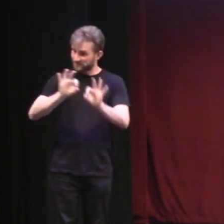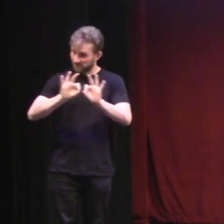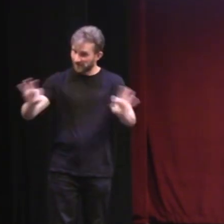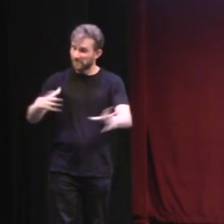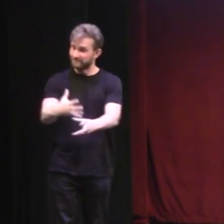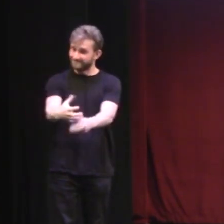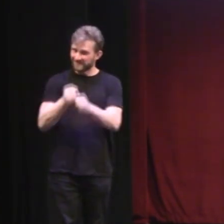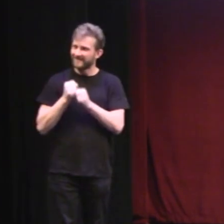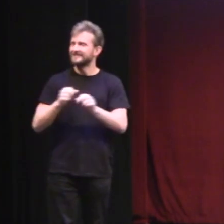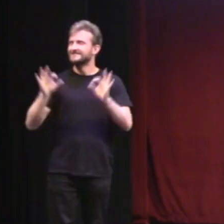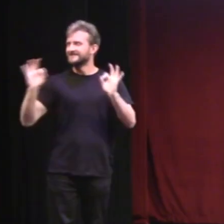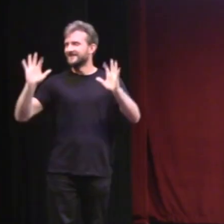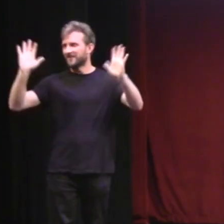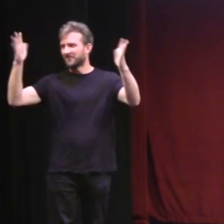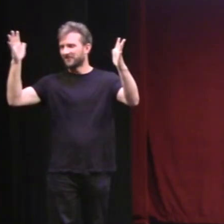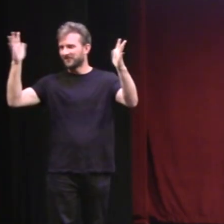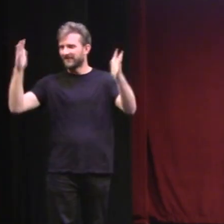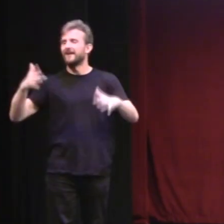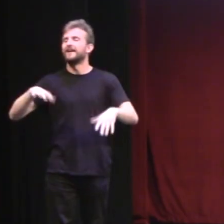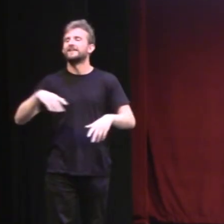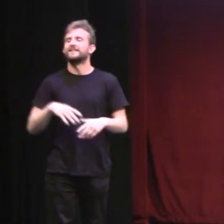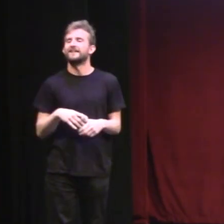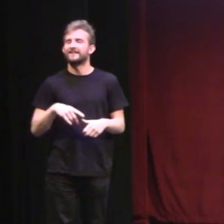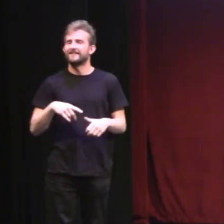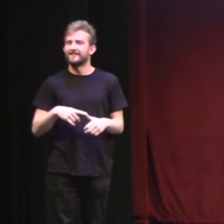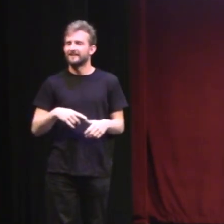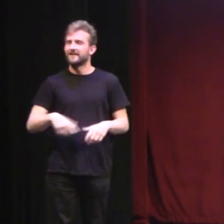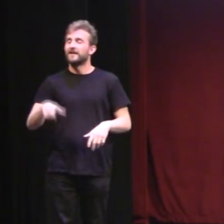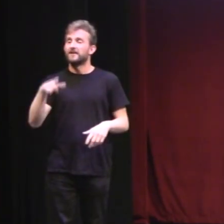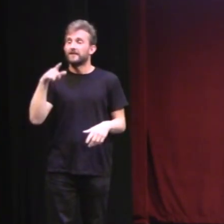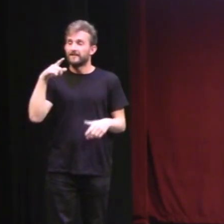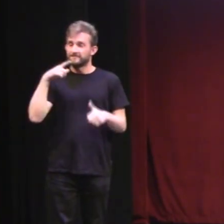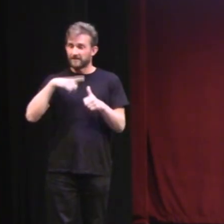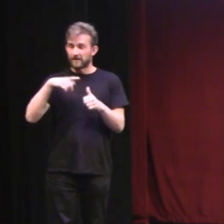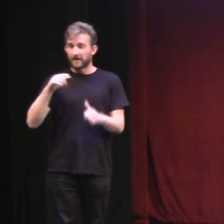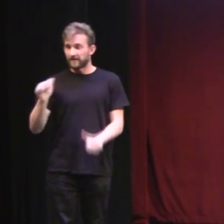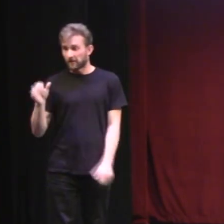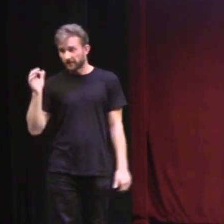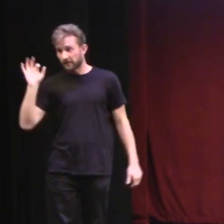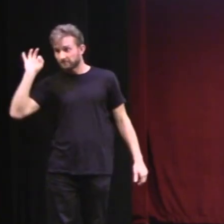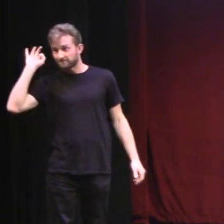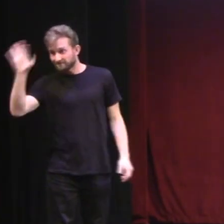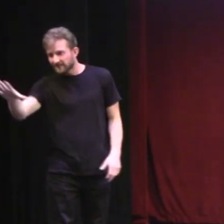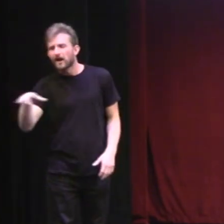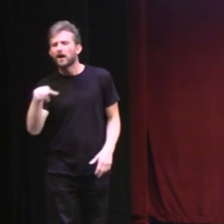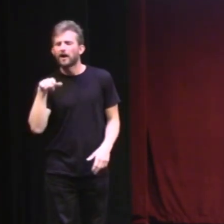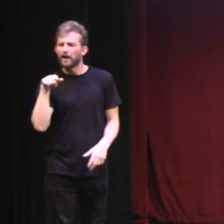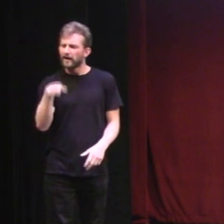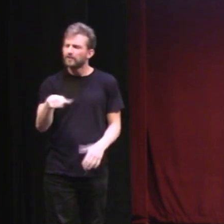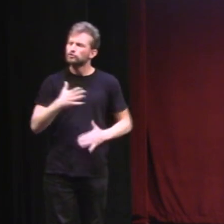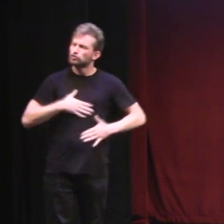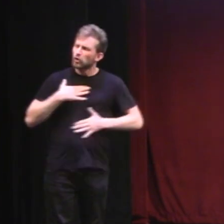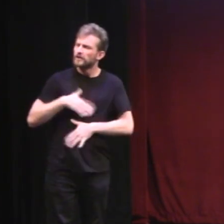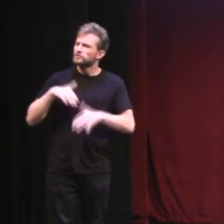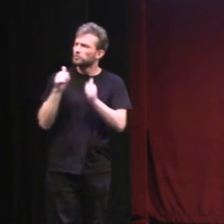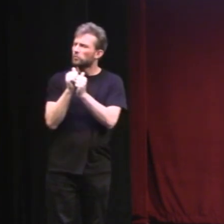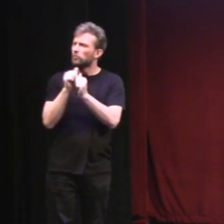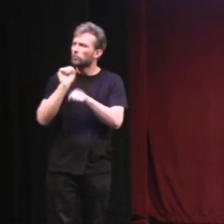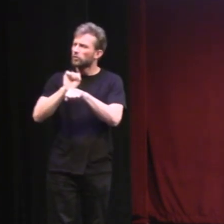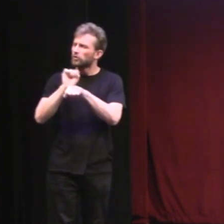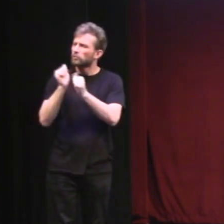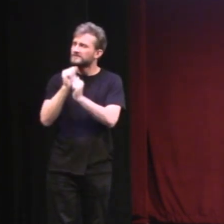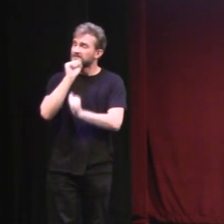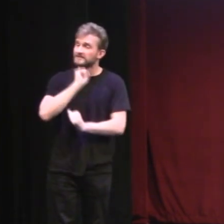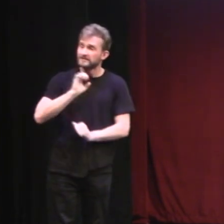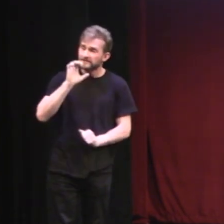time. He loves working with the elderly, and he struggles with independent living skills.